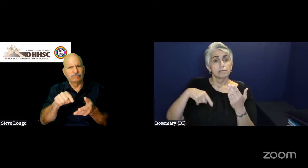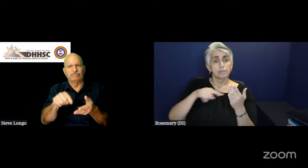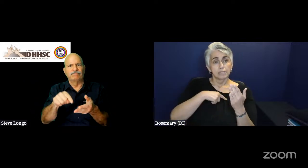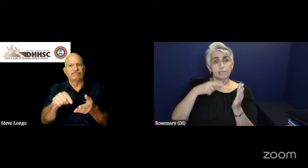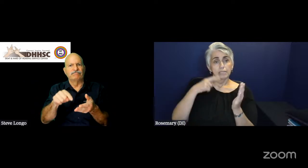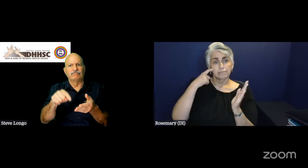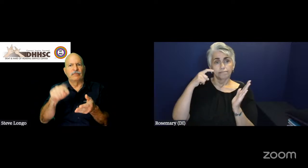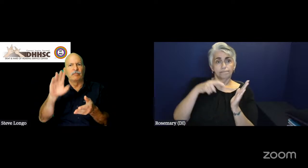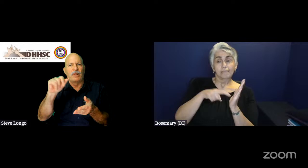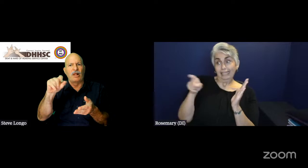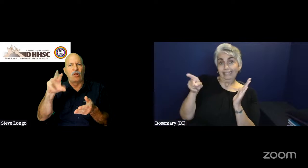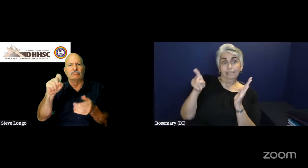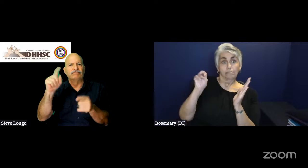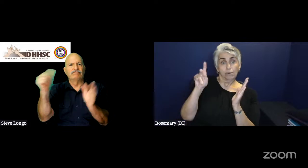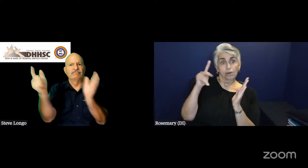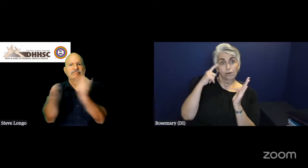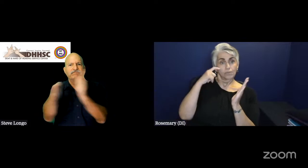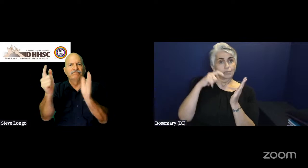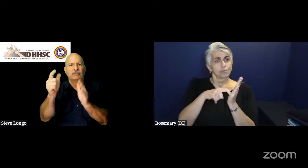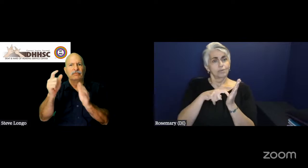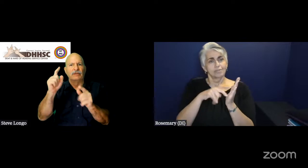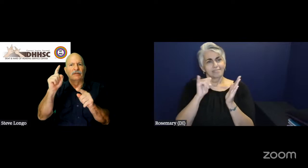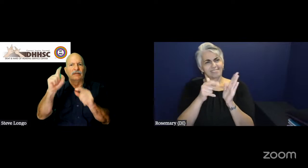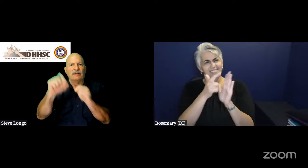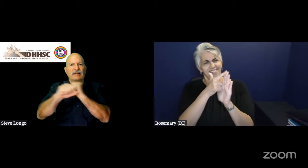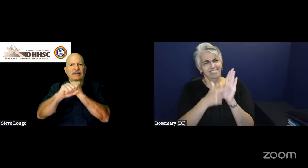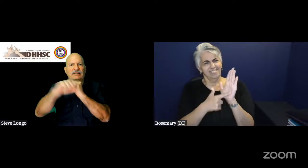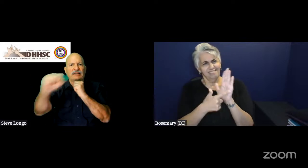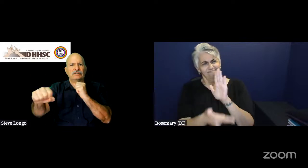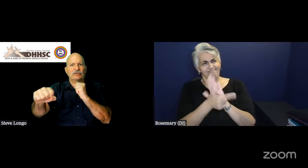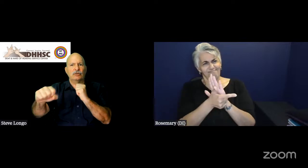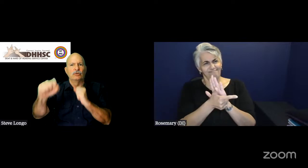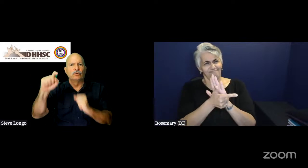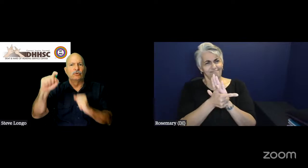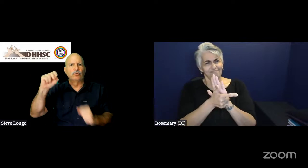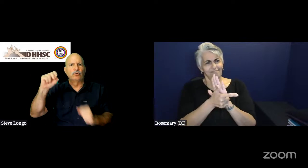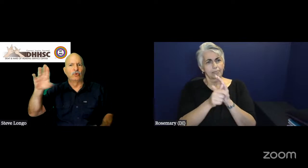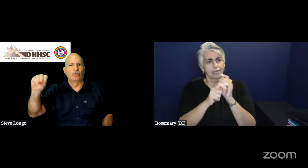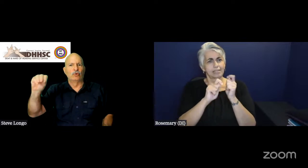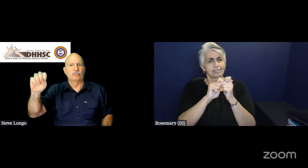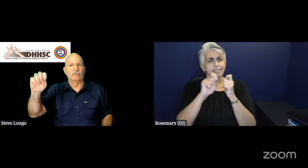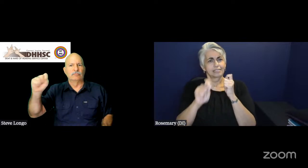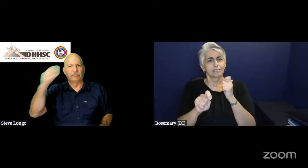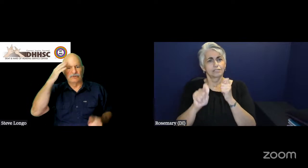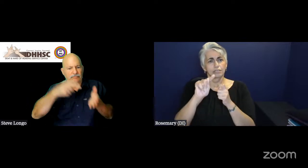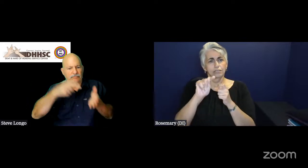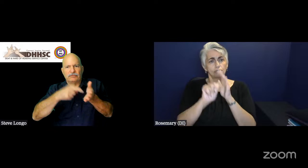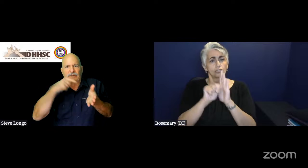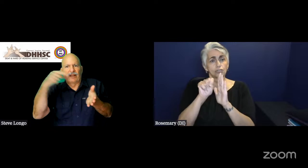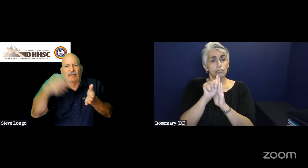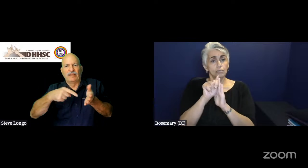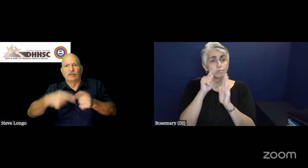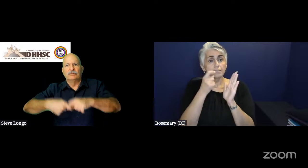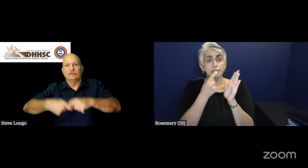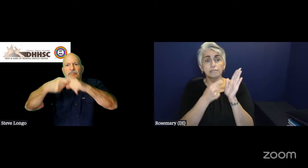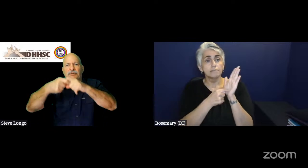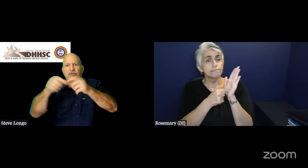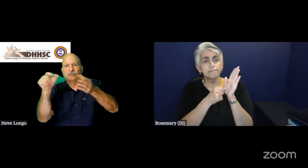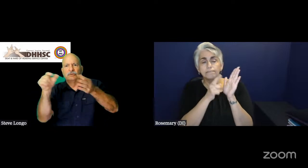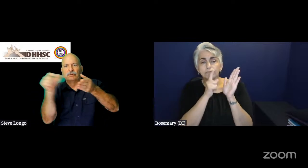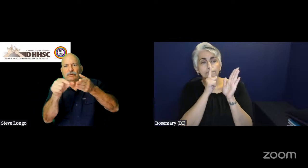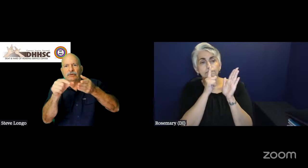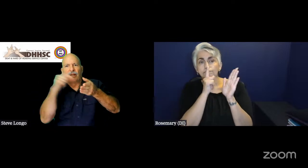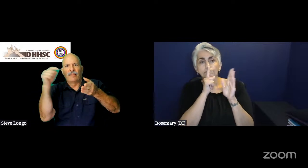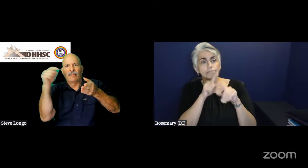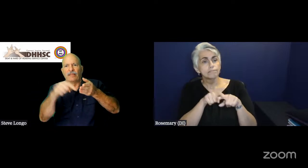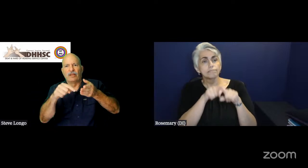to the bylaws. And we noticed, or should I say, Mark noticed that there were illegal things like the